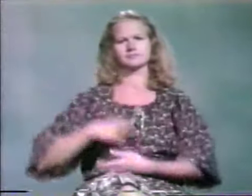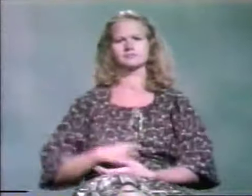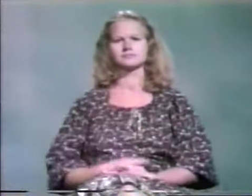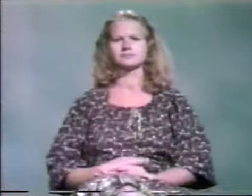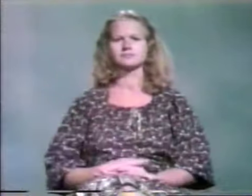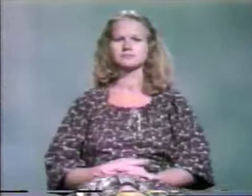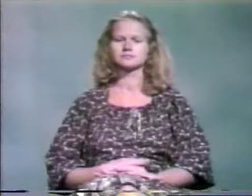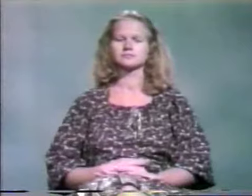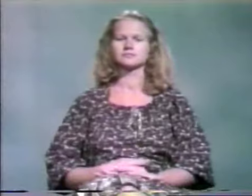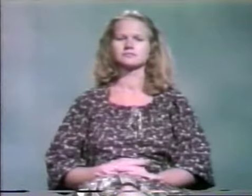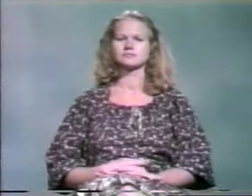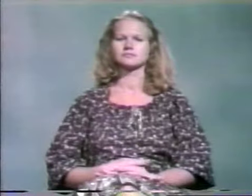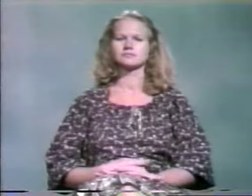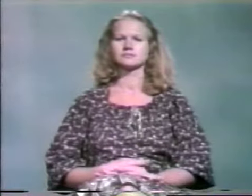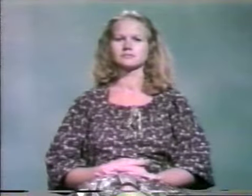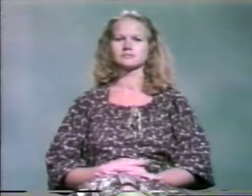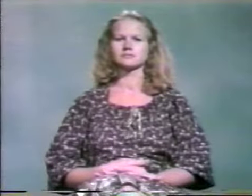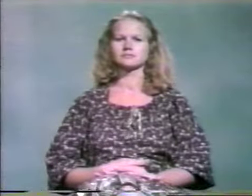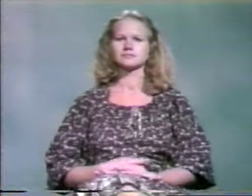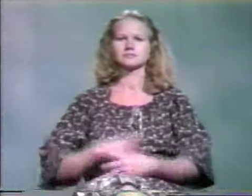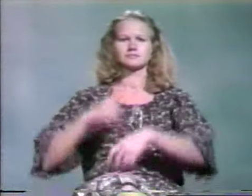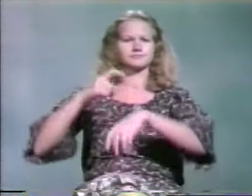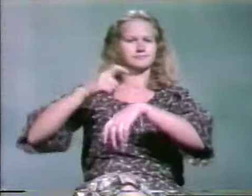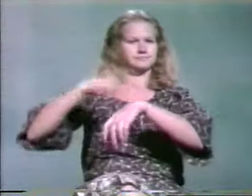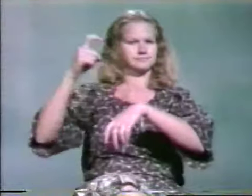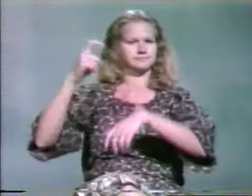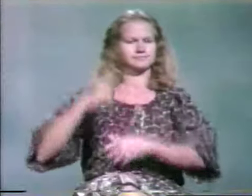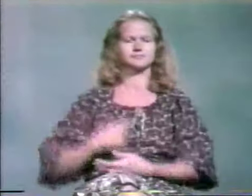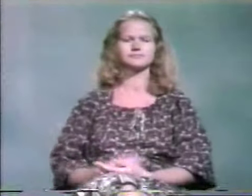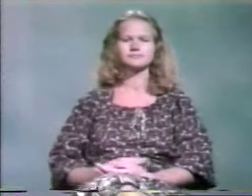A time when something is scheduled to happen.